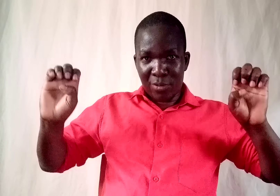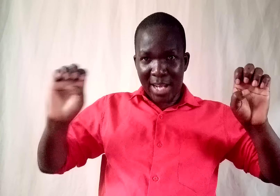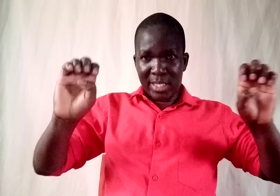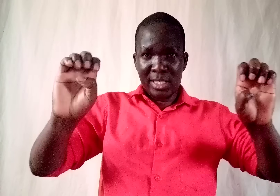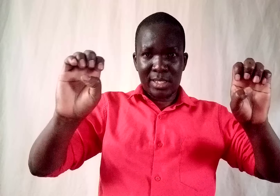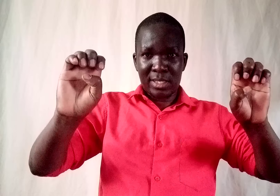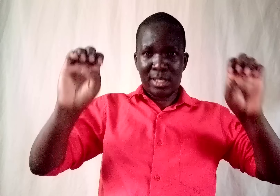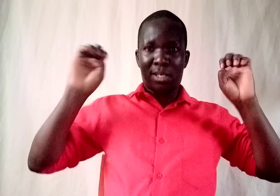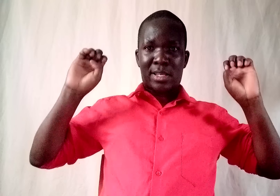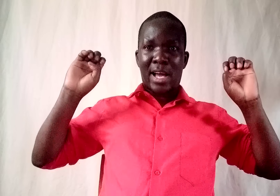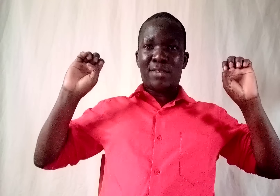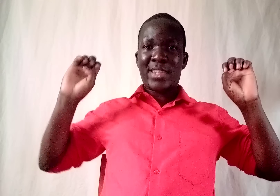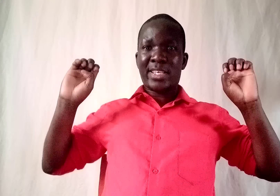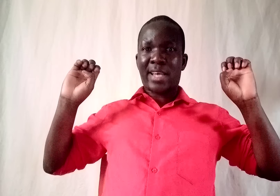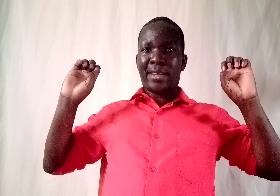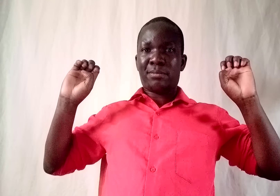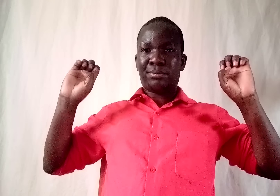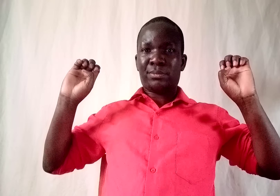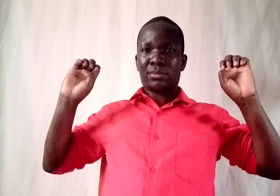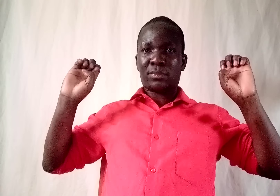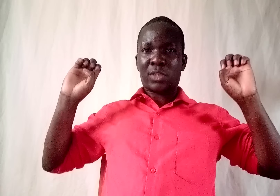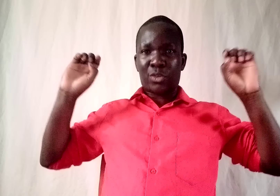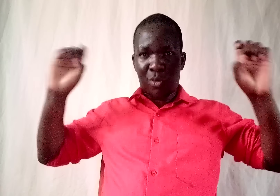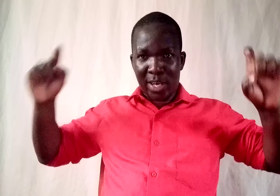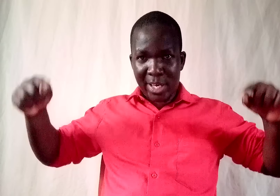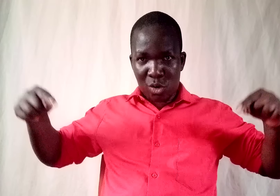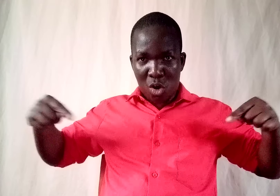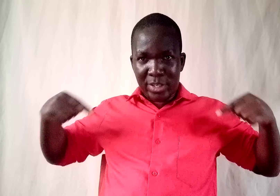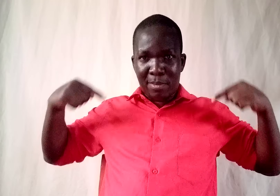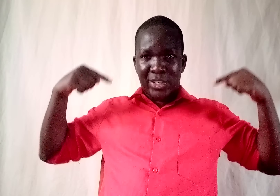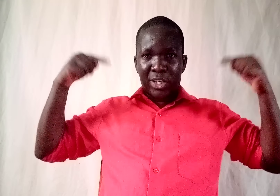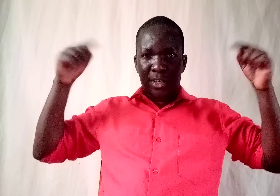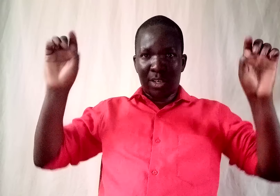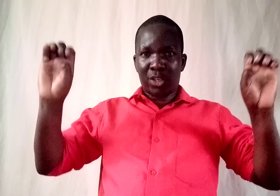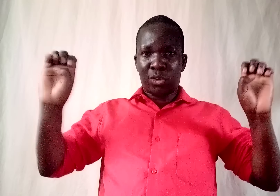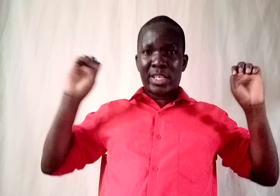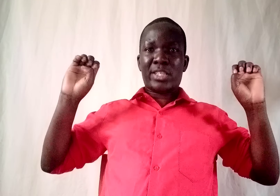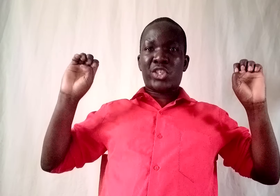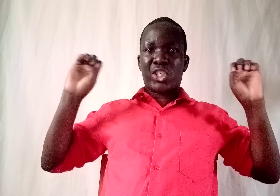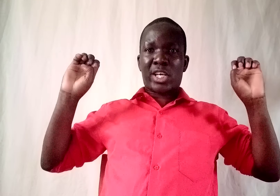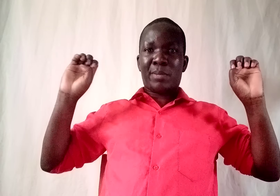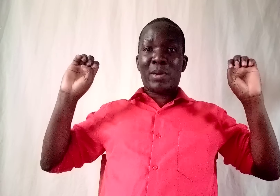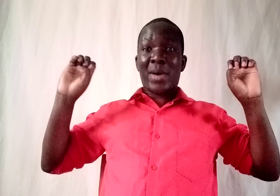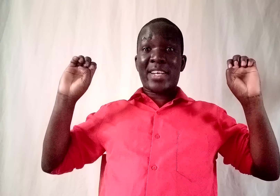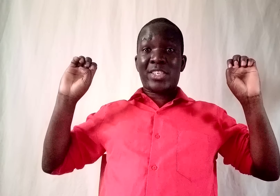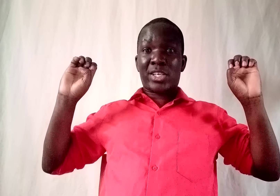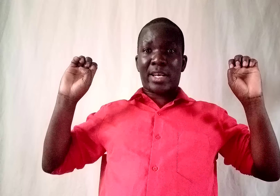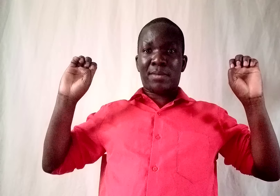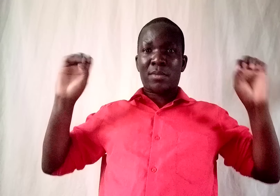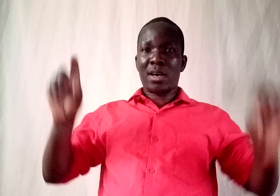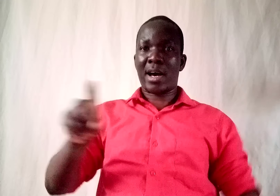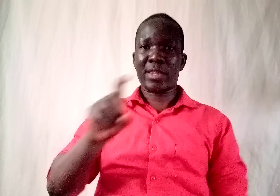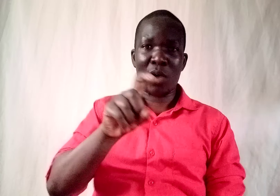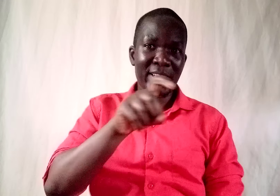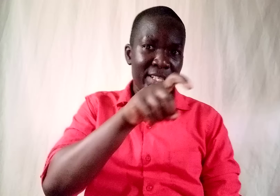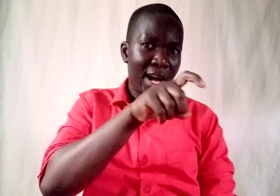that, they are given this sign. So the way they roll in the machine. So this is chicken, prepared chicken. And the one that still